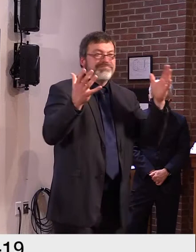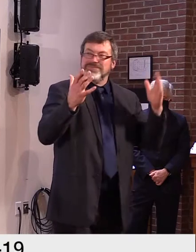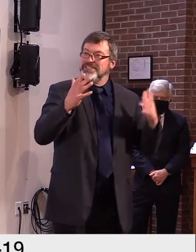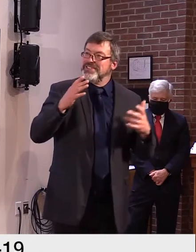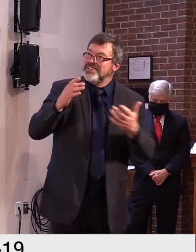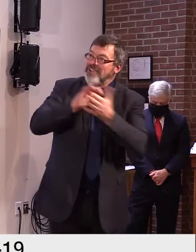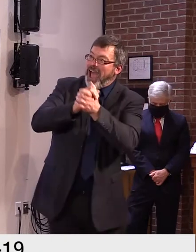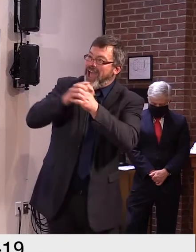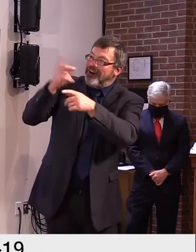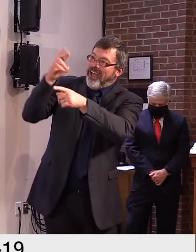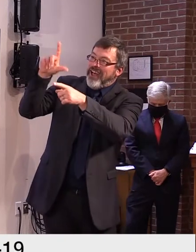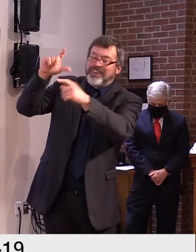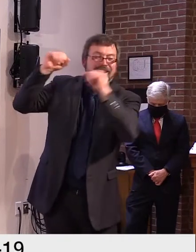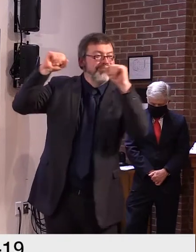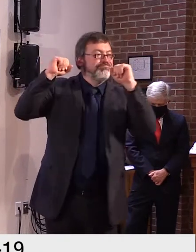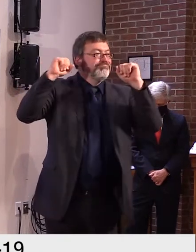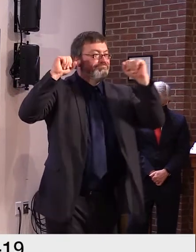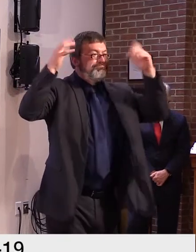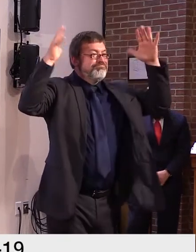Oh, well,